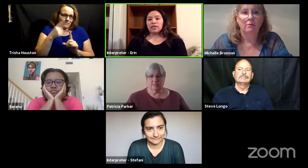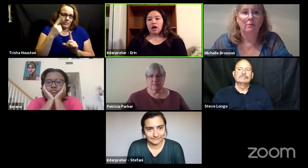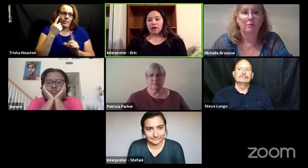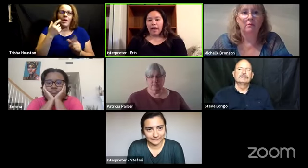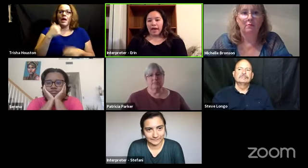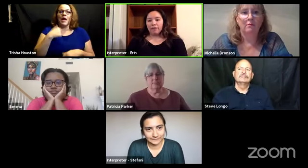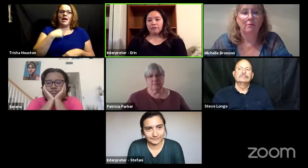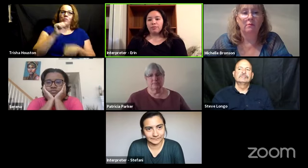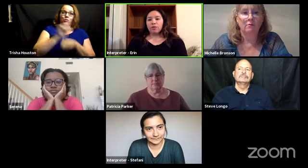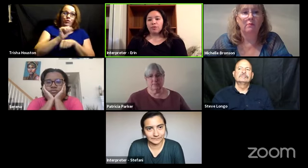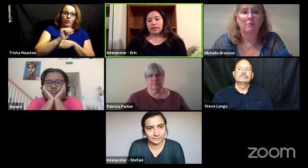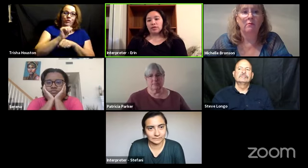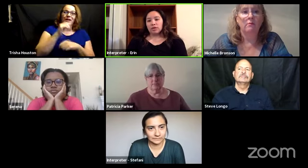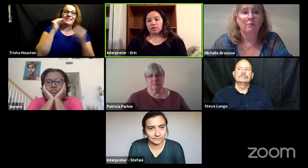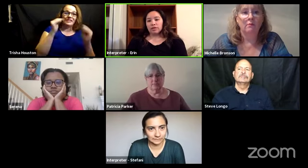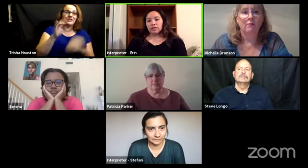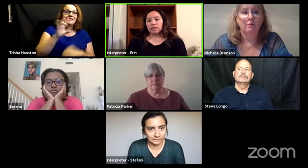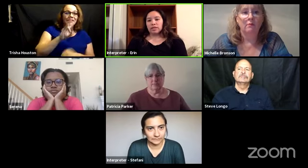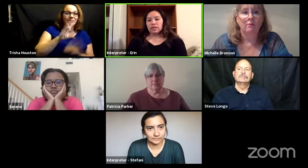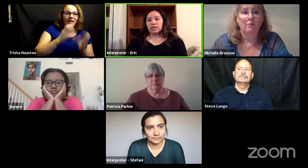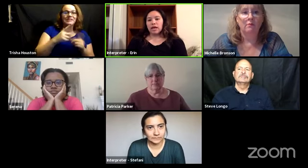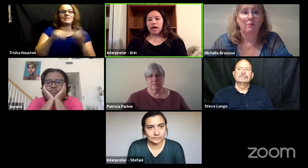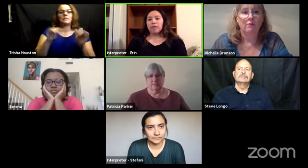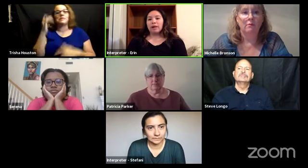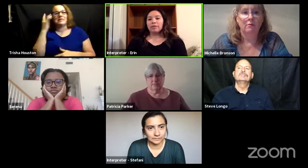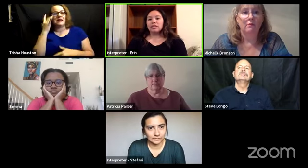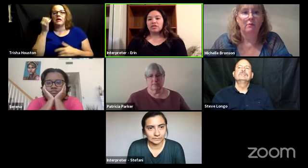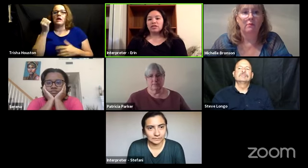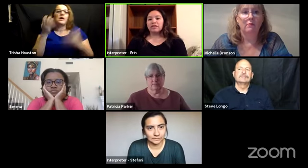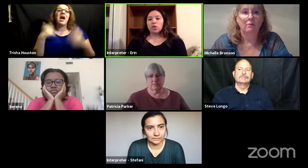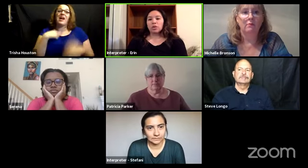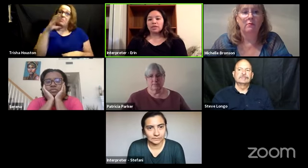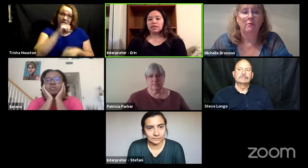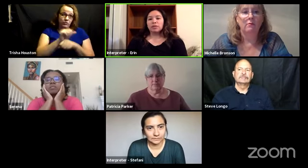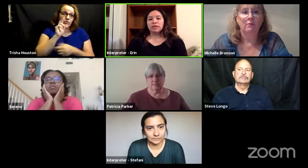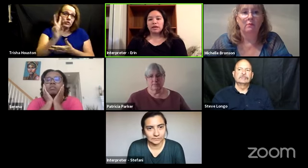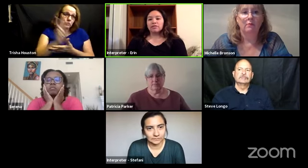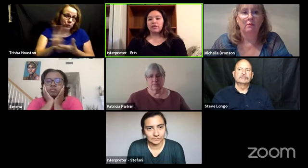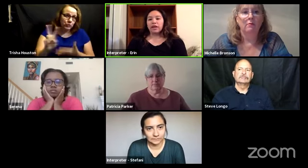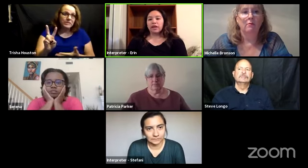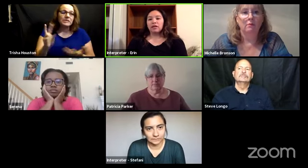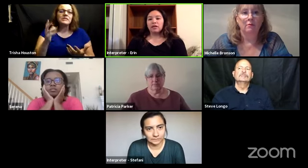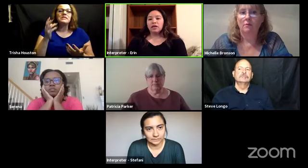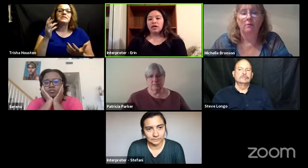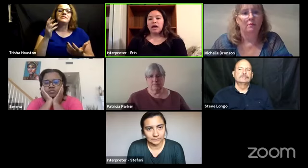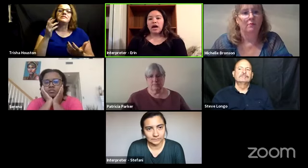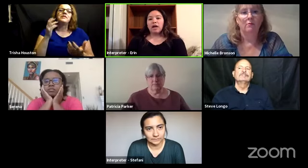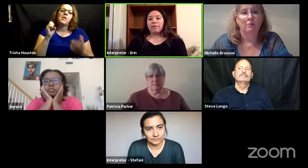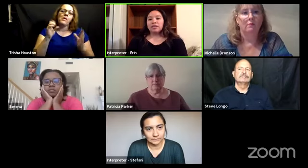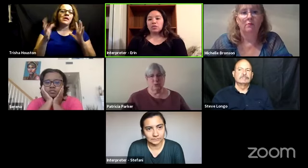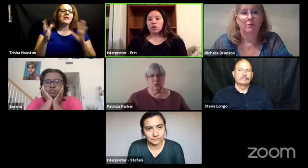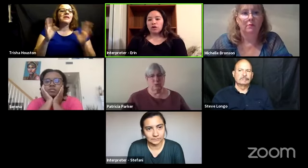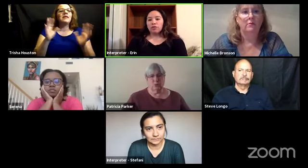not have board meetings. One of the reasons we didn't. I was teaching 7 courses, plus I was very ill. I missed work for